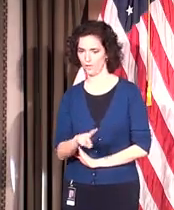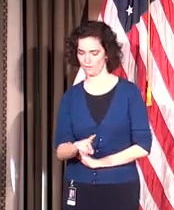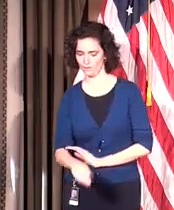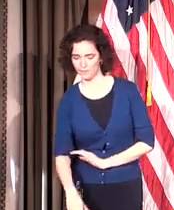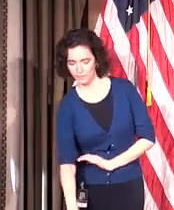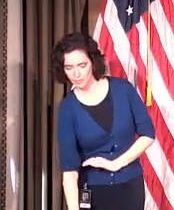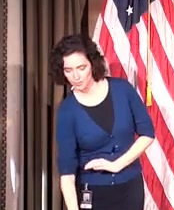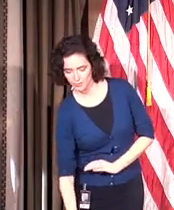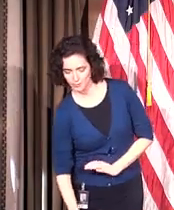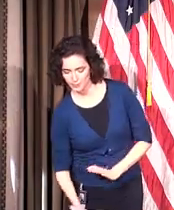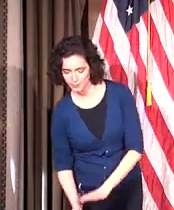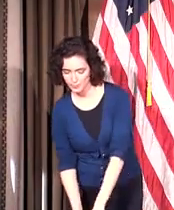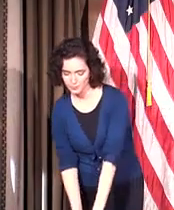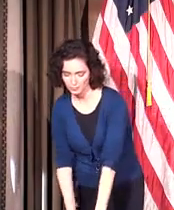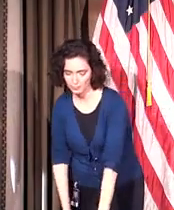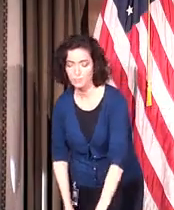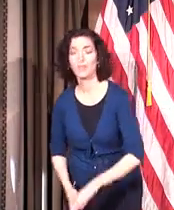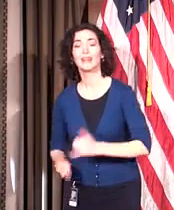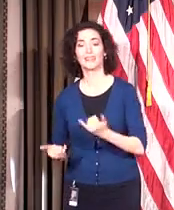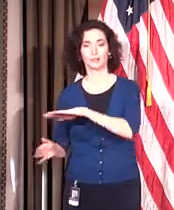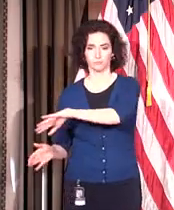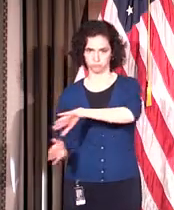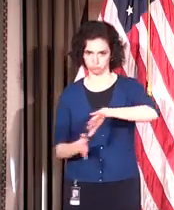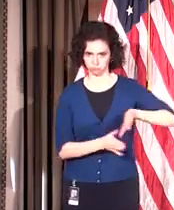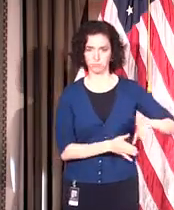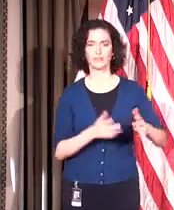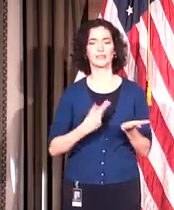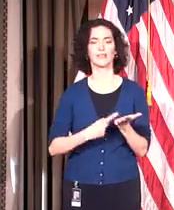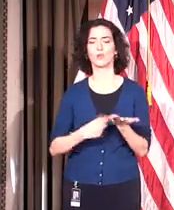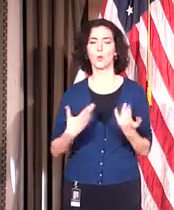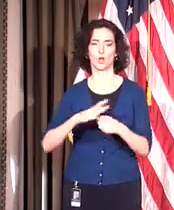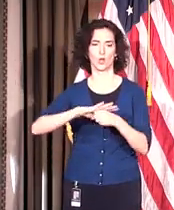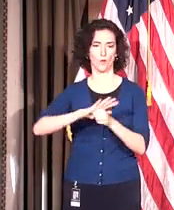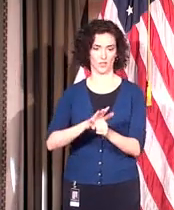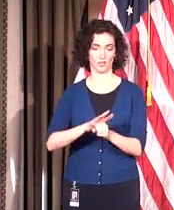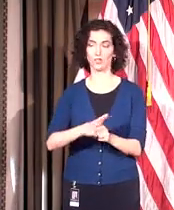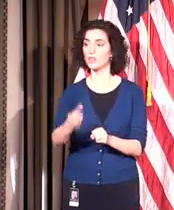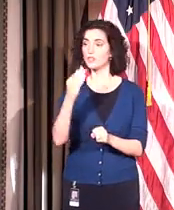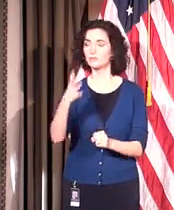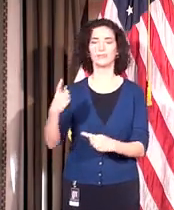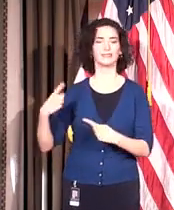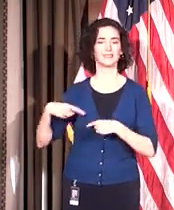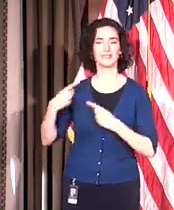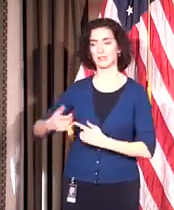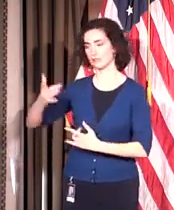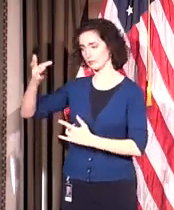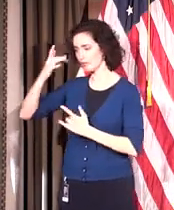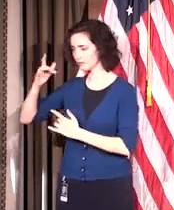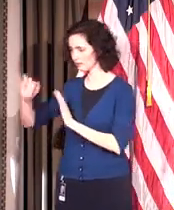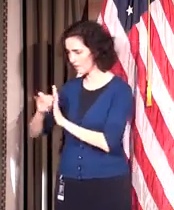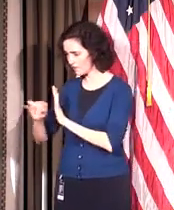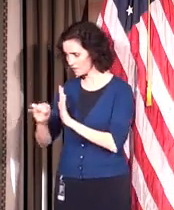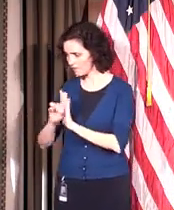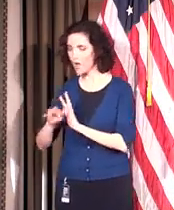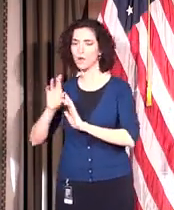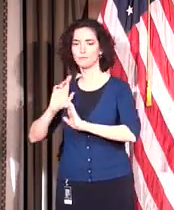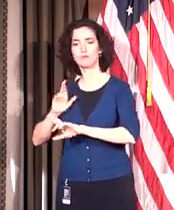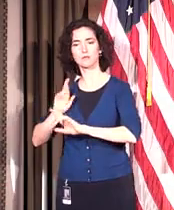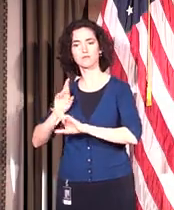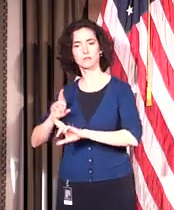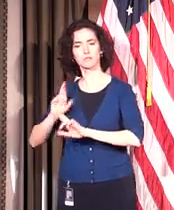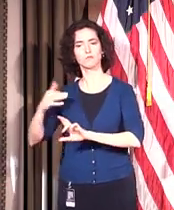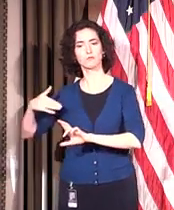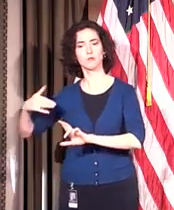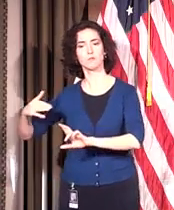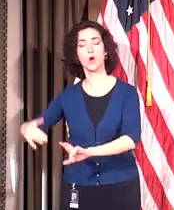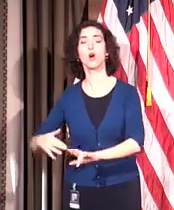we are reporting the largest number of cases today that we've reported thus far.